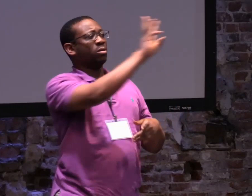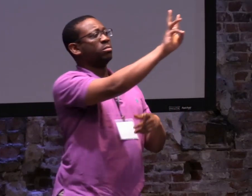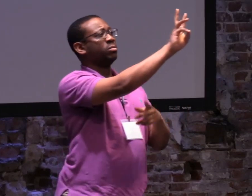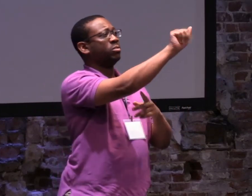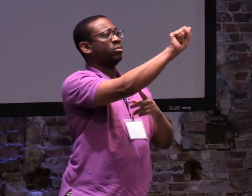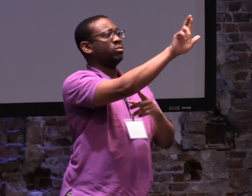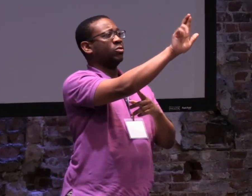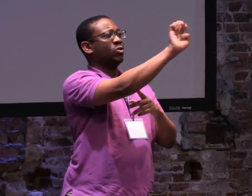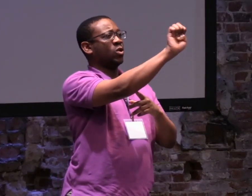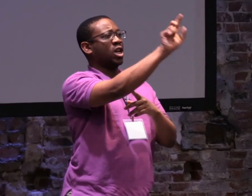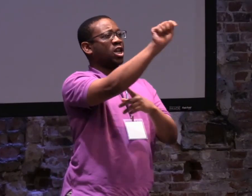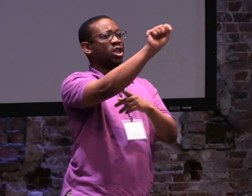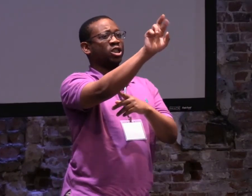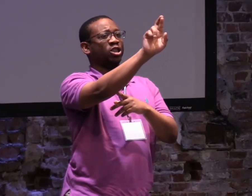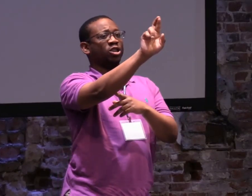First of all,